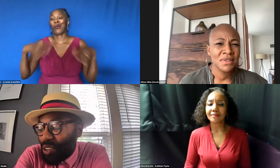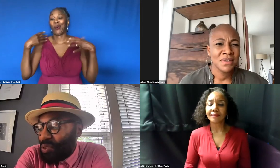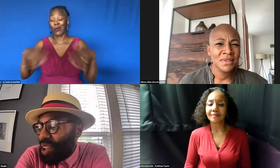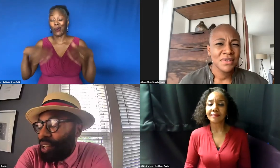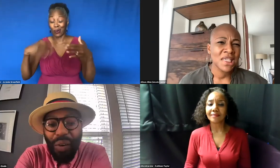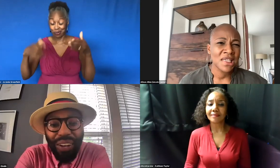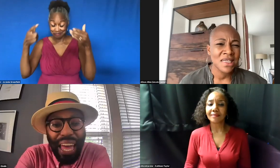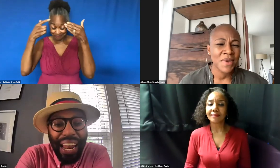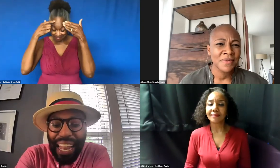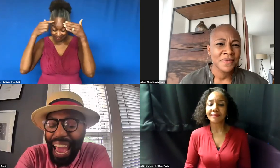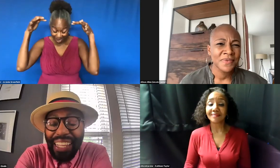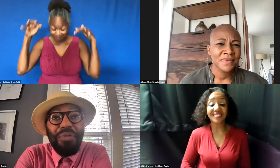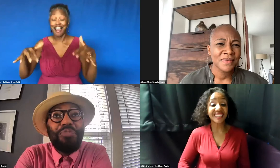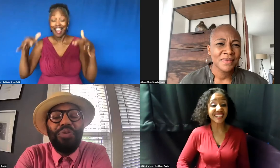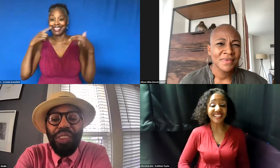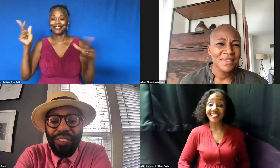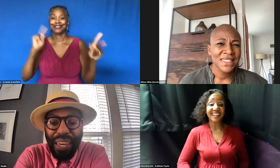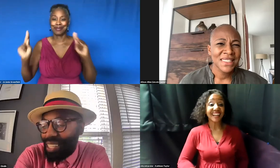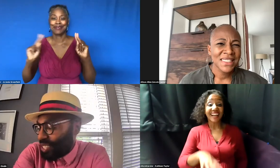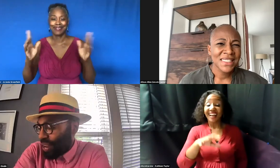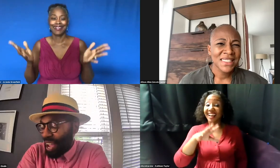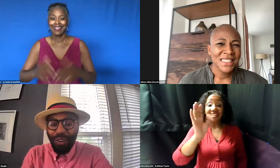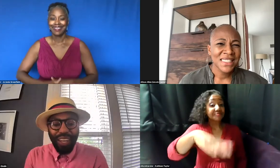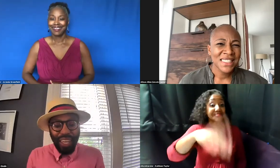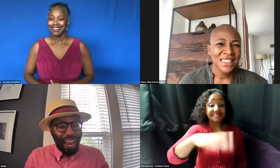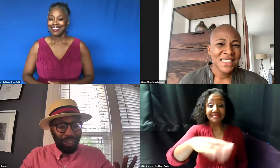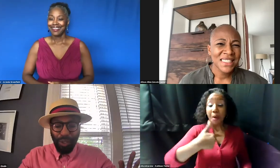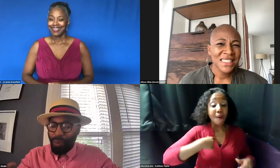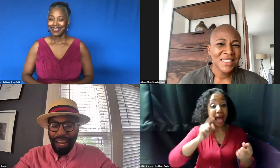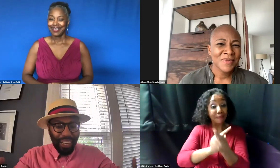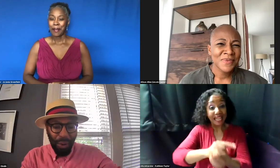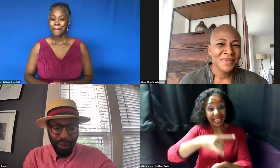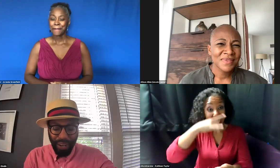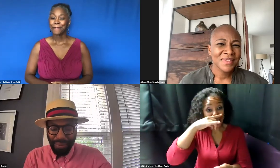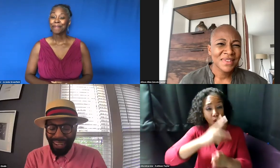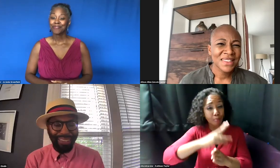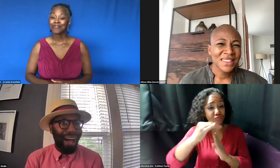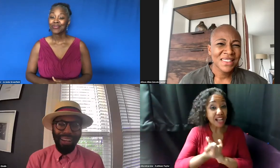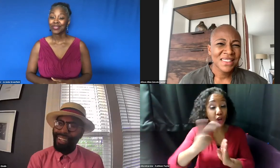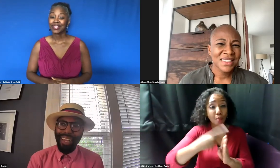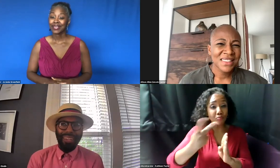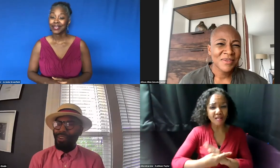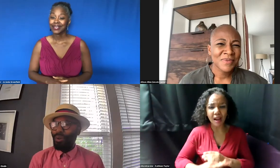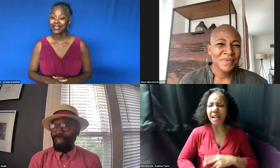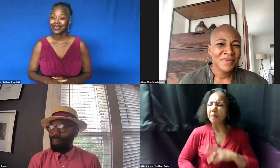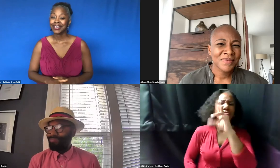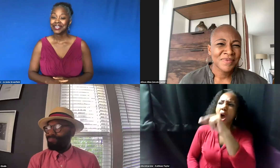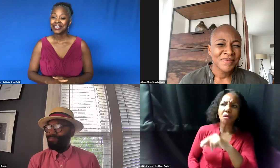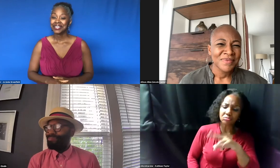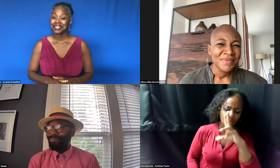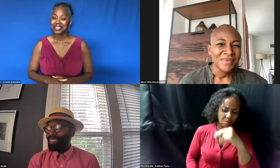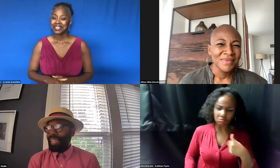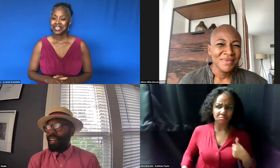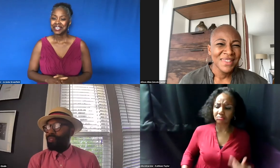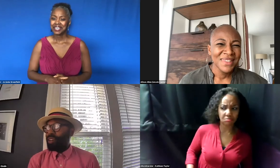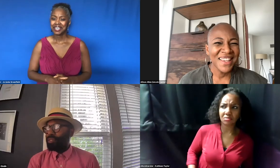people. Like Allison, the most beautiful thing for me is this: when I go to a kid, I introduce a project or a program, they're like, "Nah, no, E,